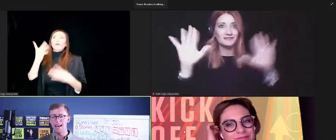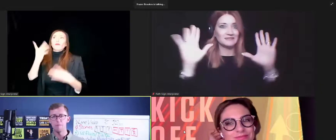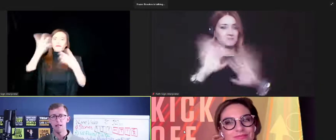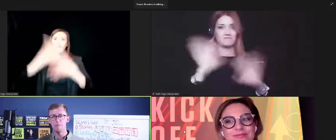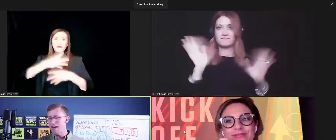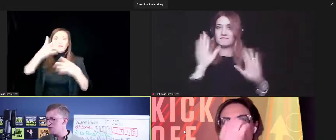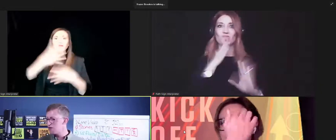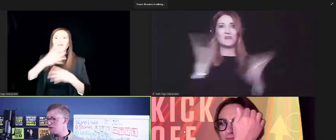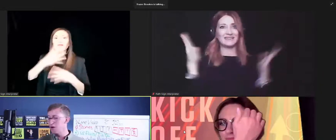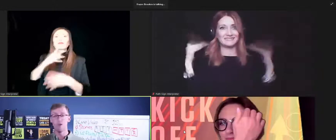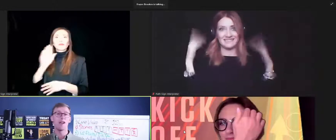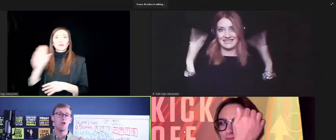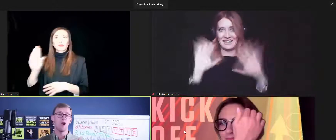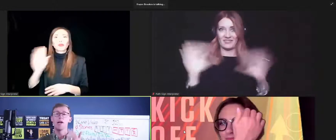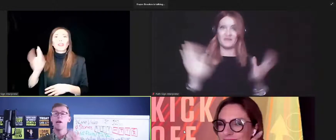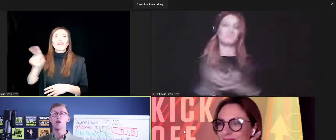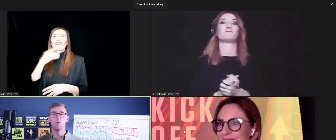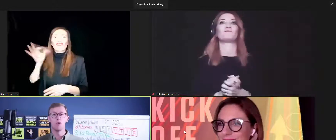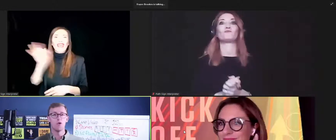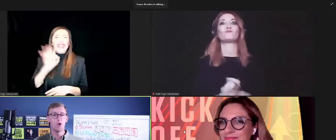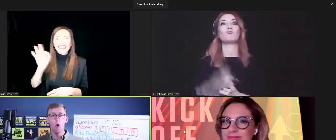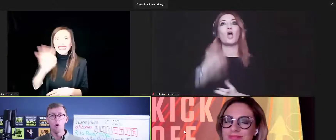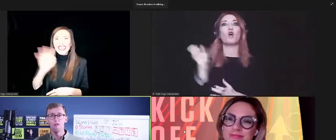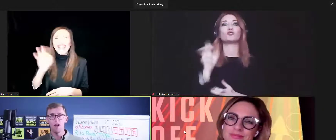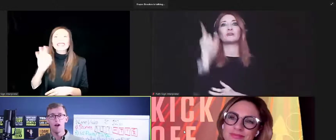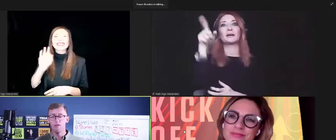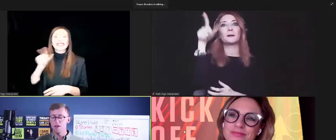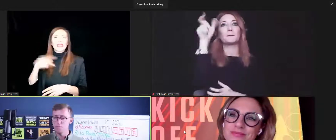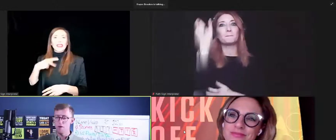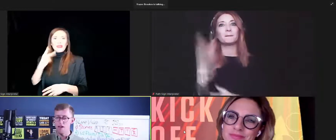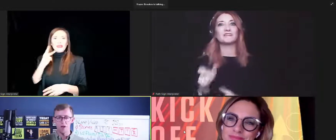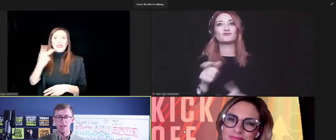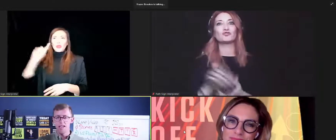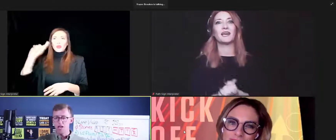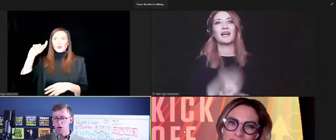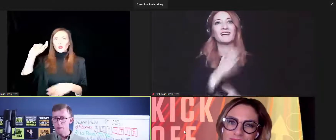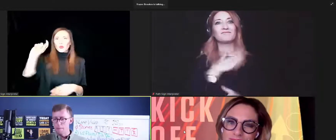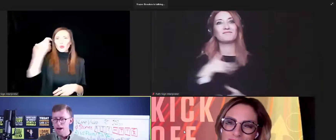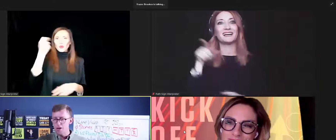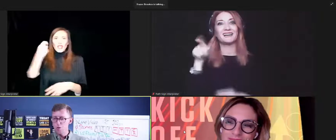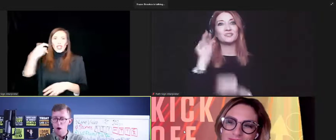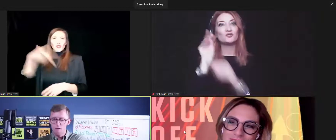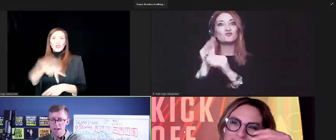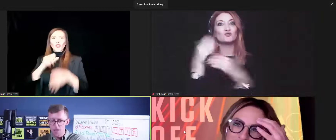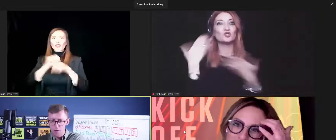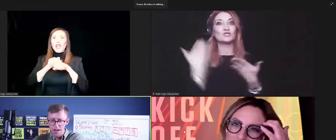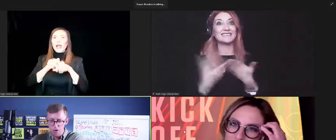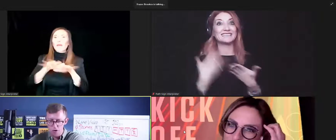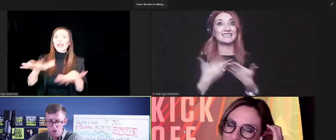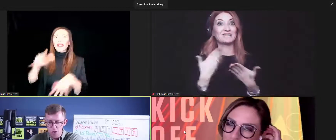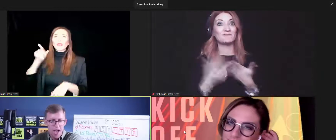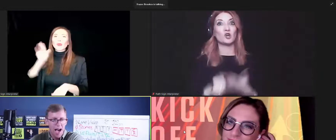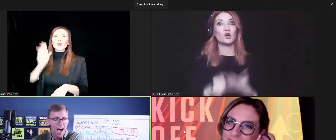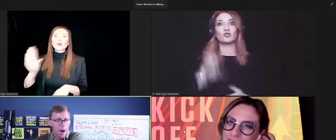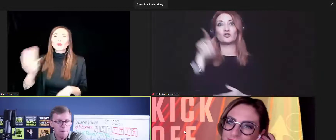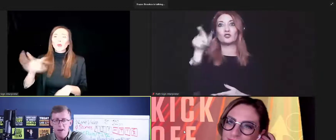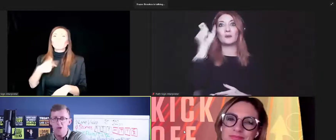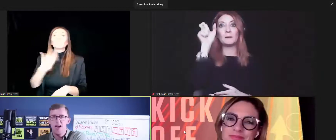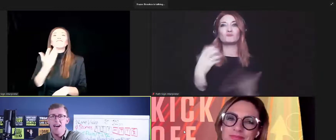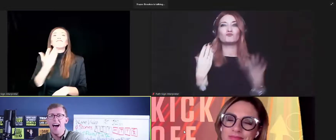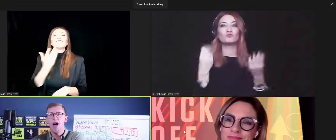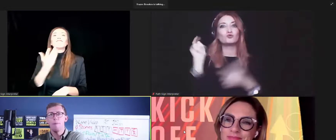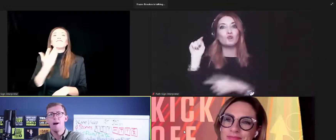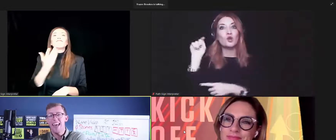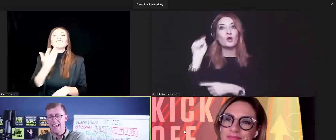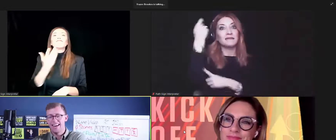media, has been amazing. She's doing a great job. Someone you should all follow for inspiration. So I'm going to pass you over to and introduce